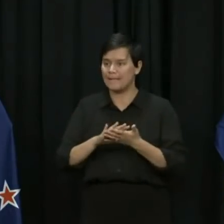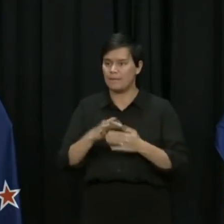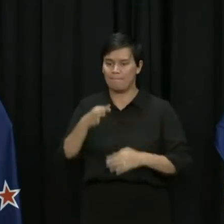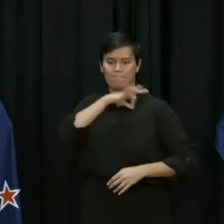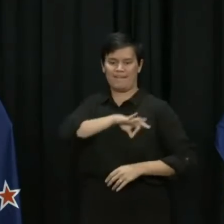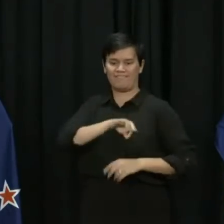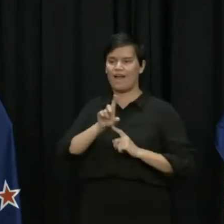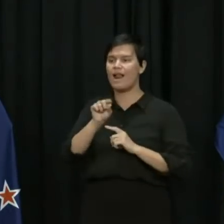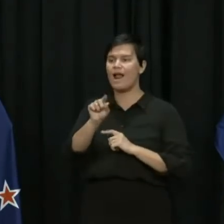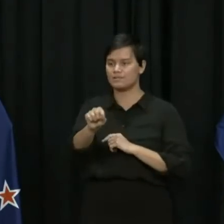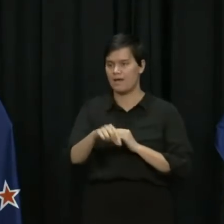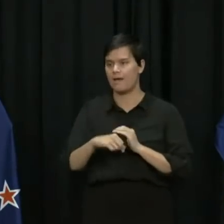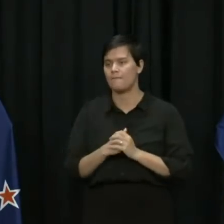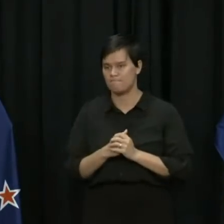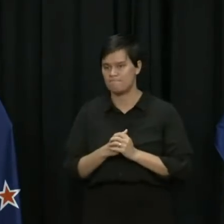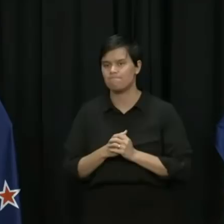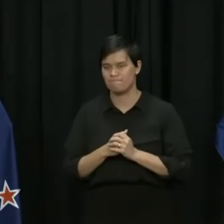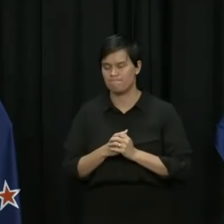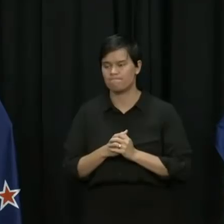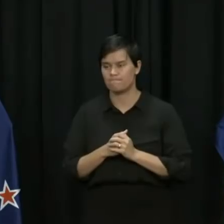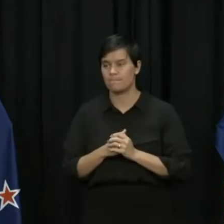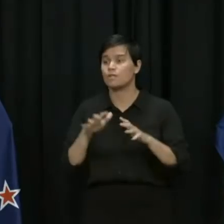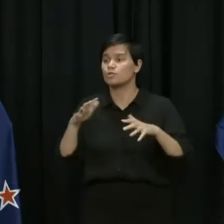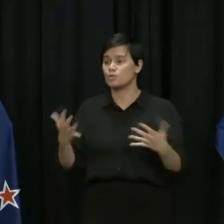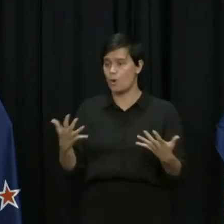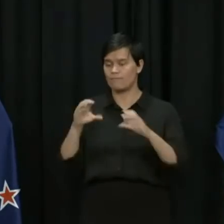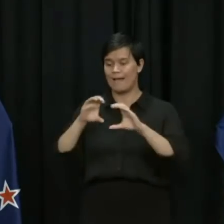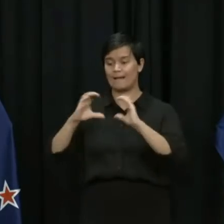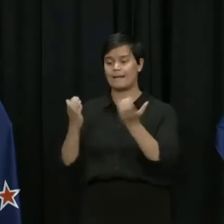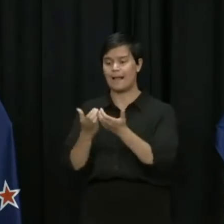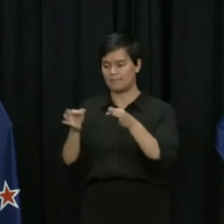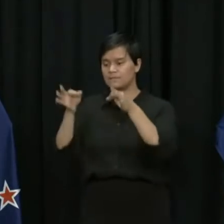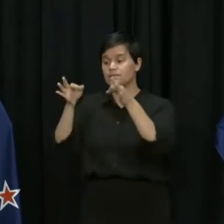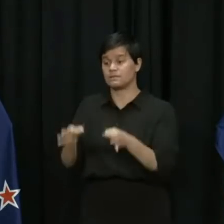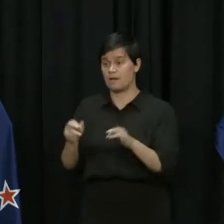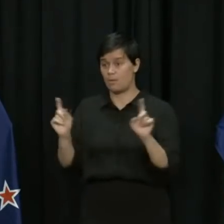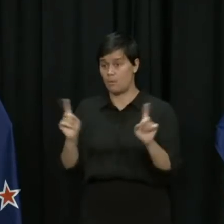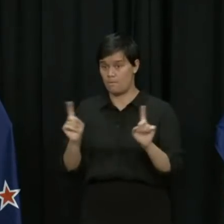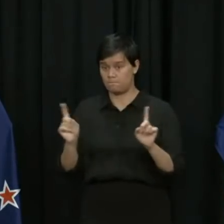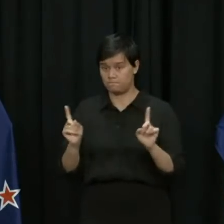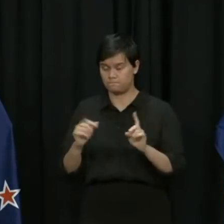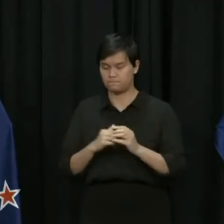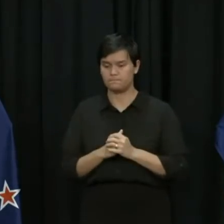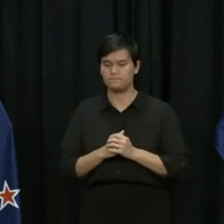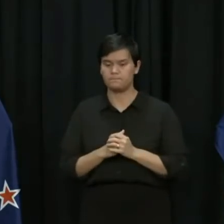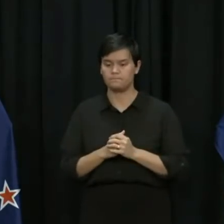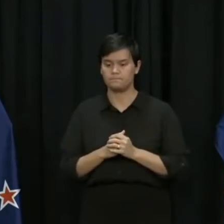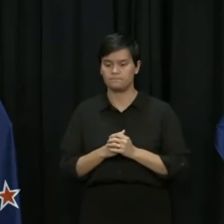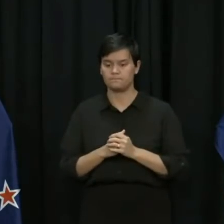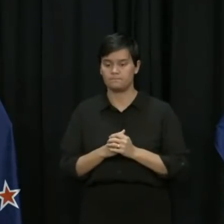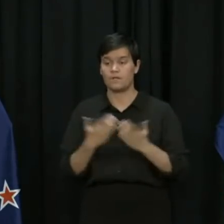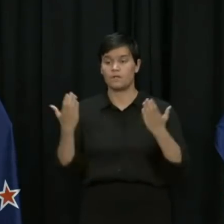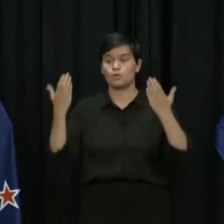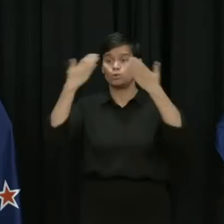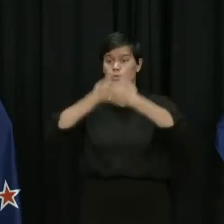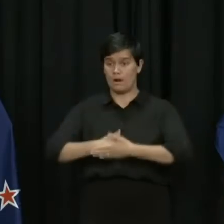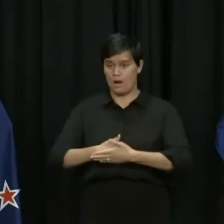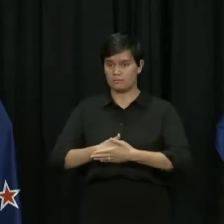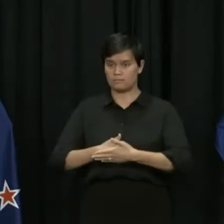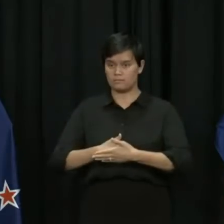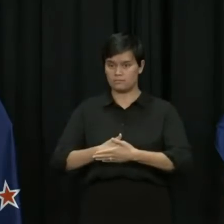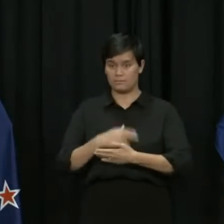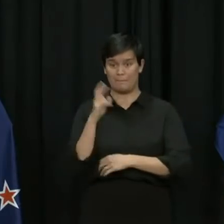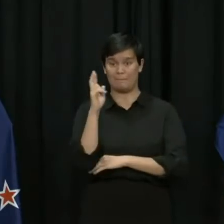us so well as a country to date, Cabinet have made the following decisions. As of 11:59